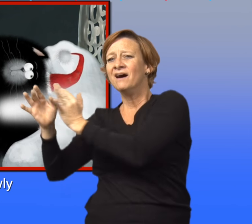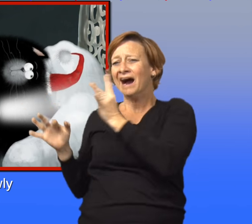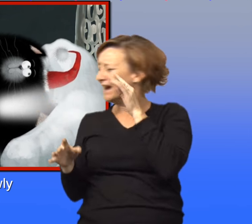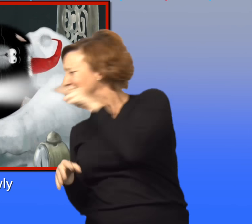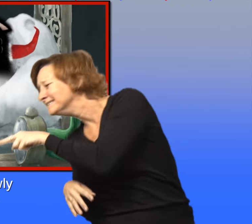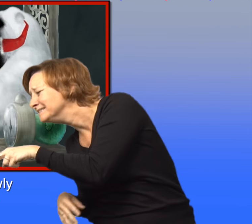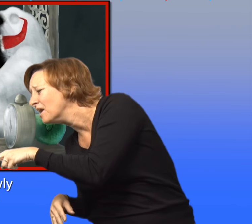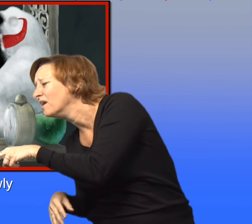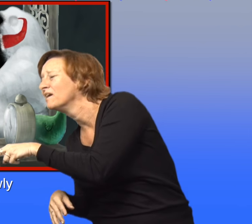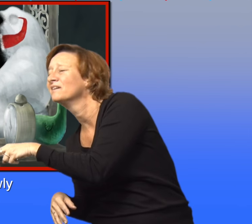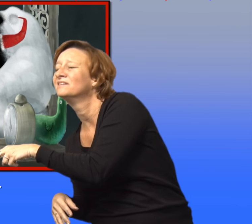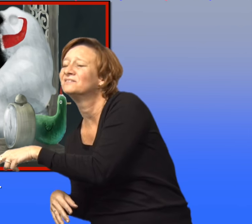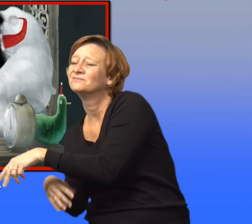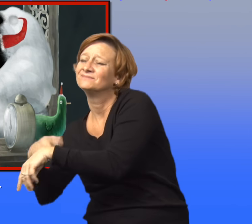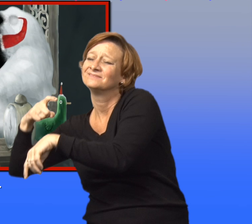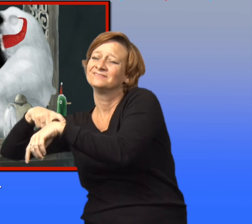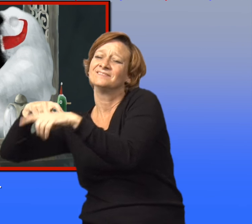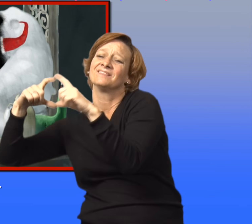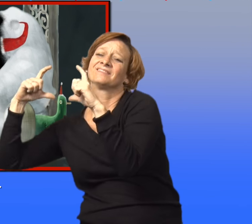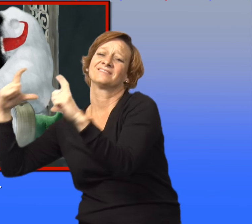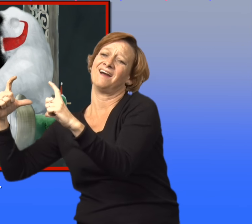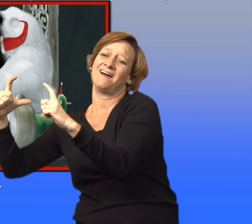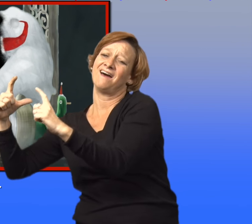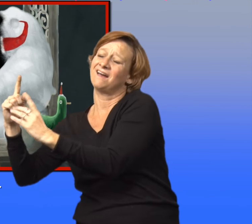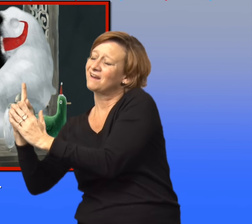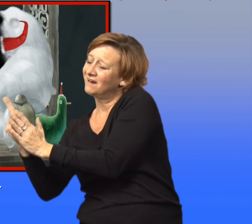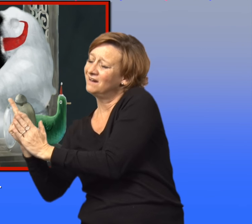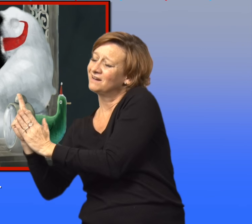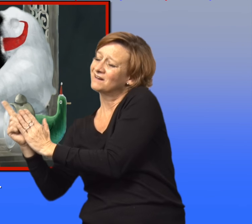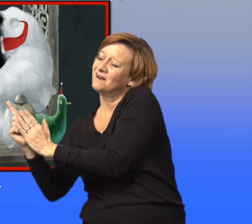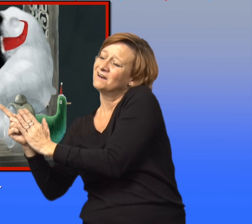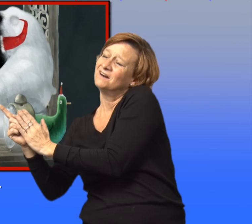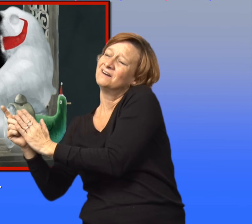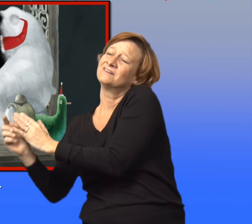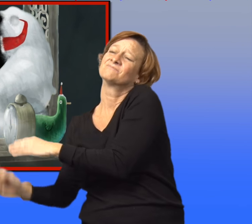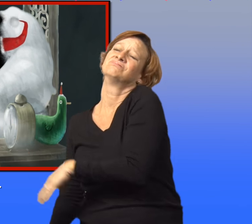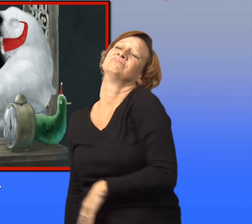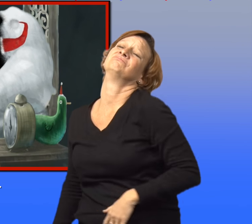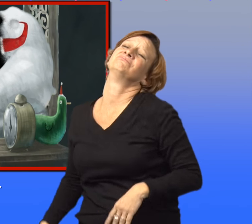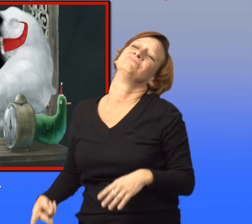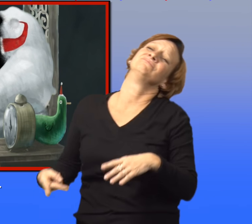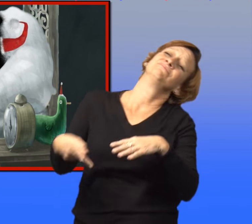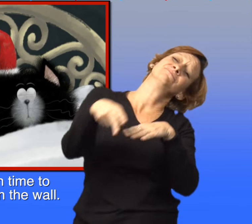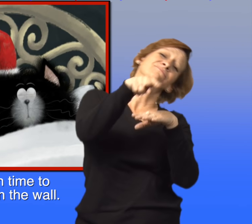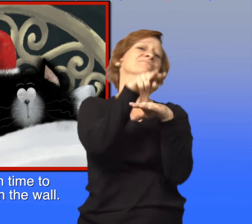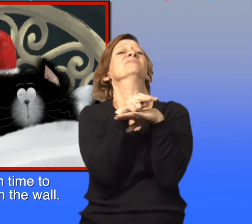turned to tick-tock. It was only his clock.